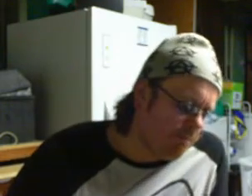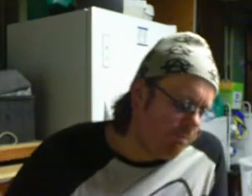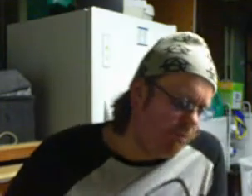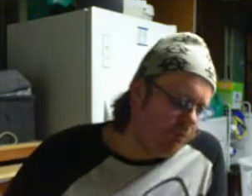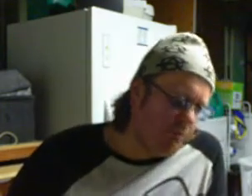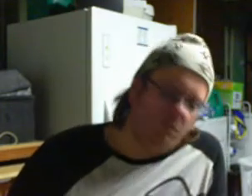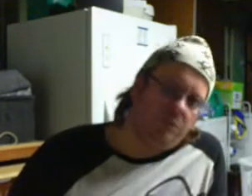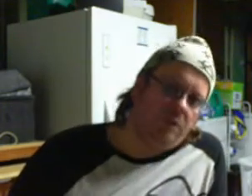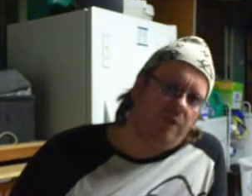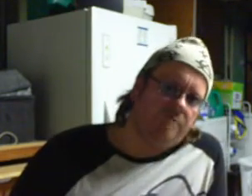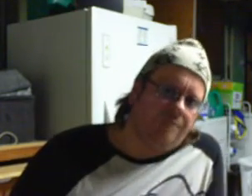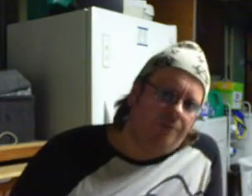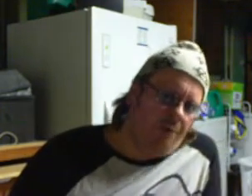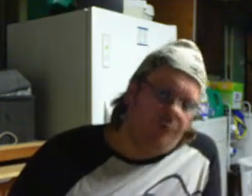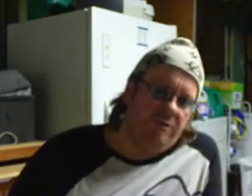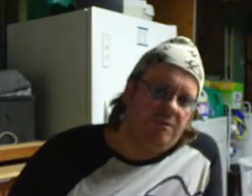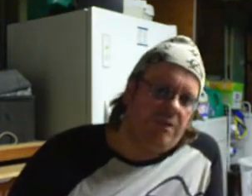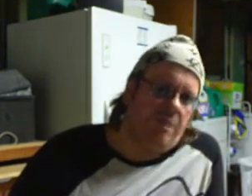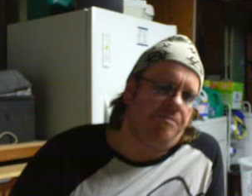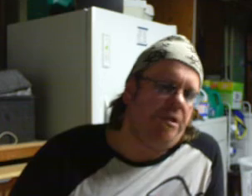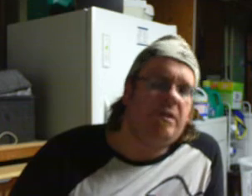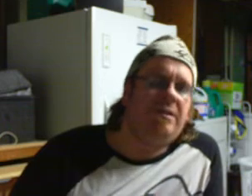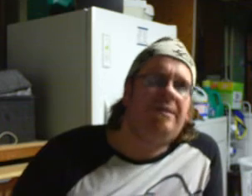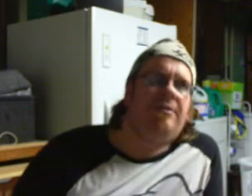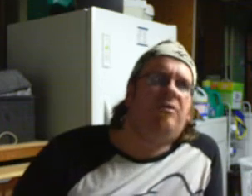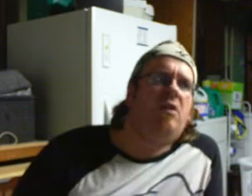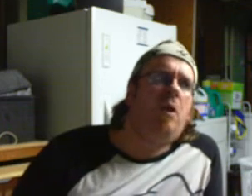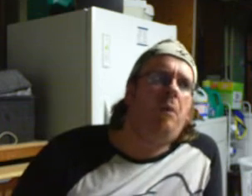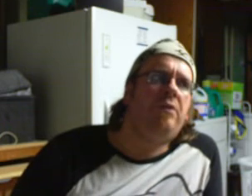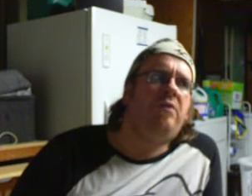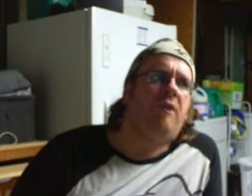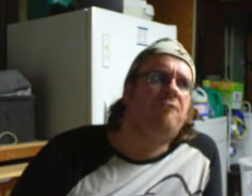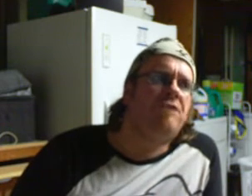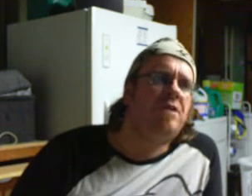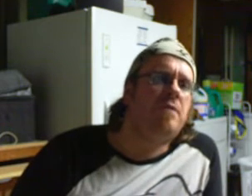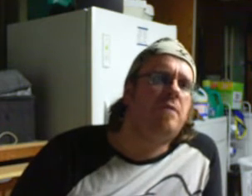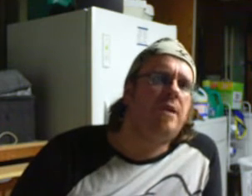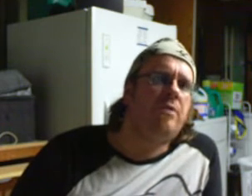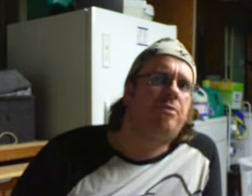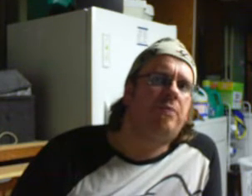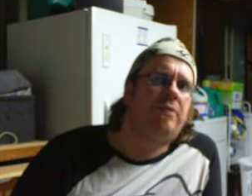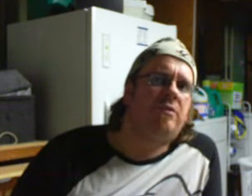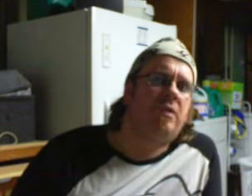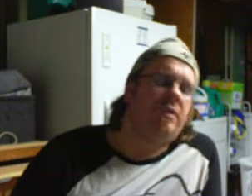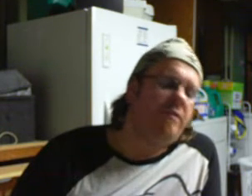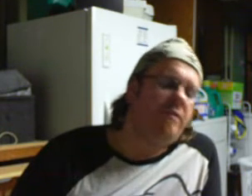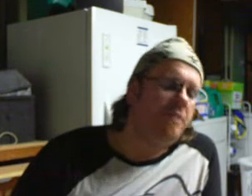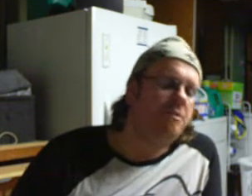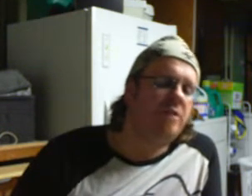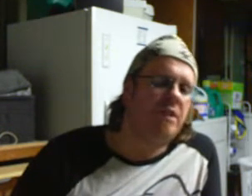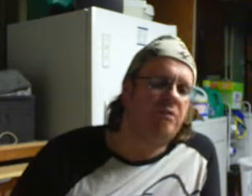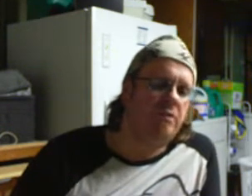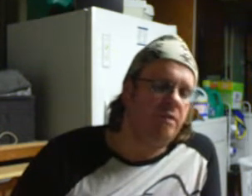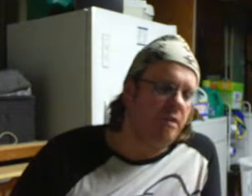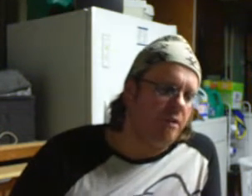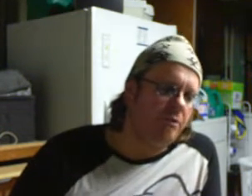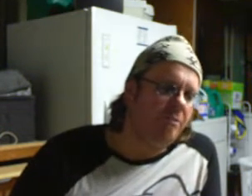The tools of government are always the same, and it's always fear and threats, intimidation, using fear